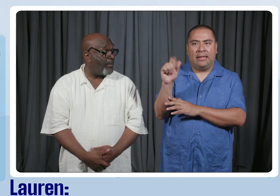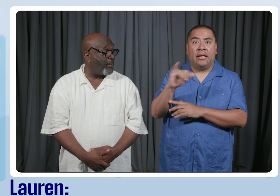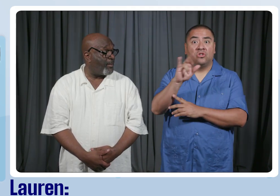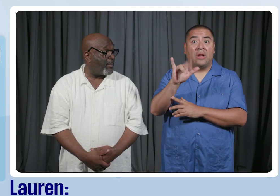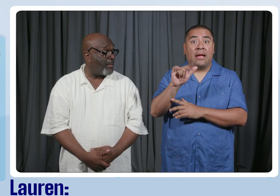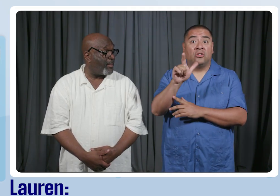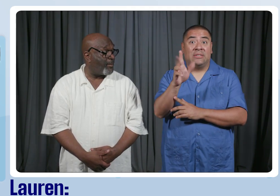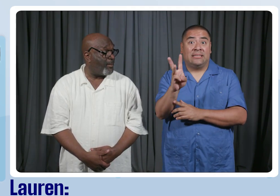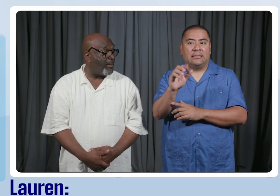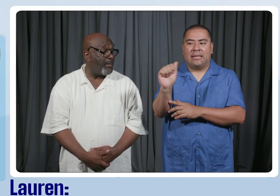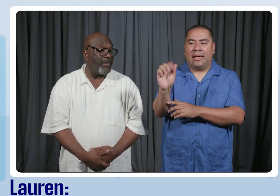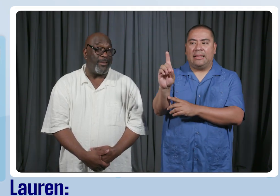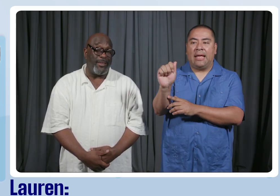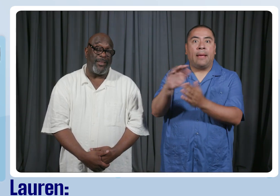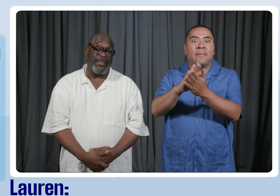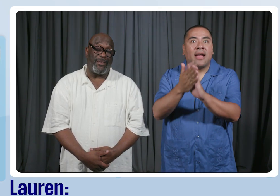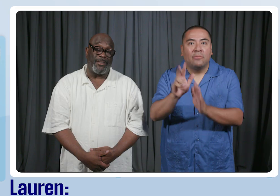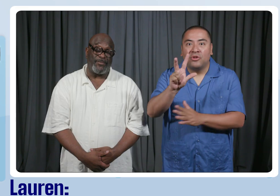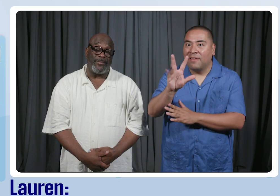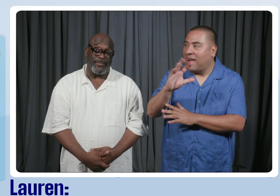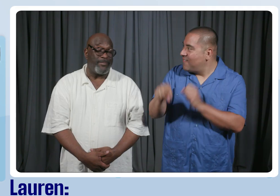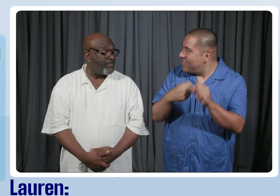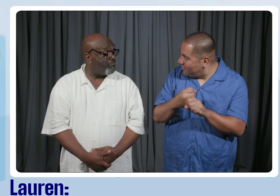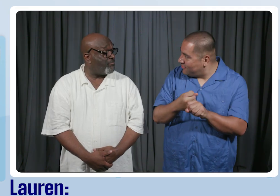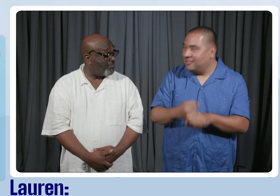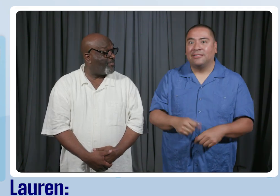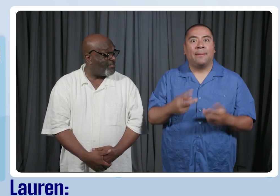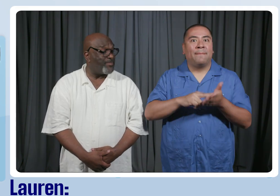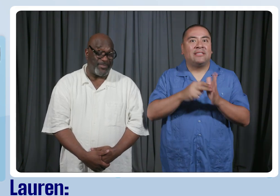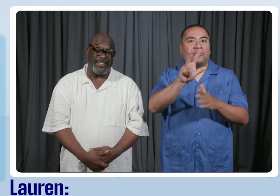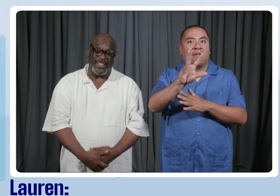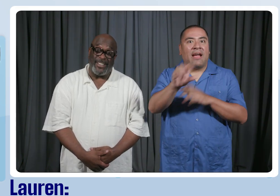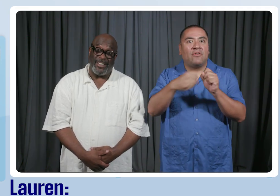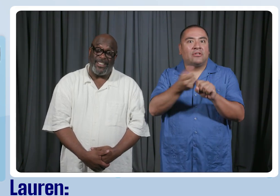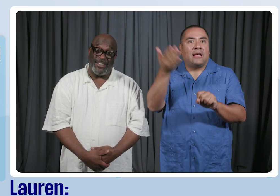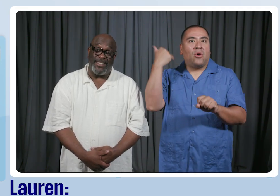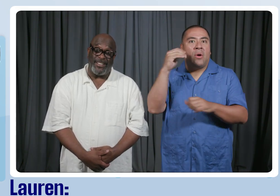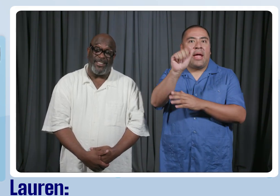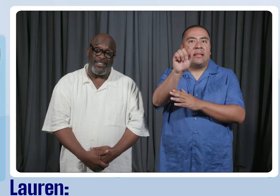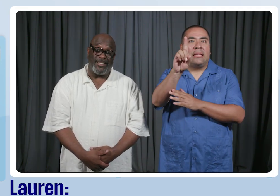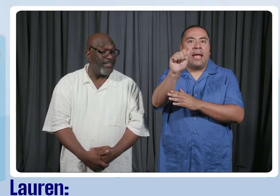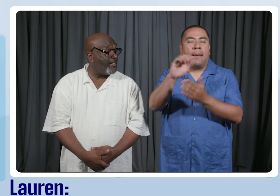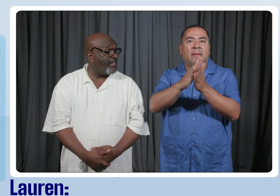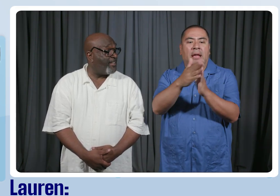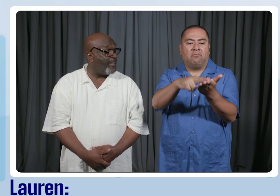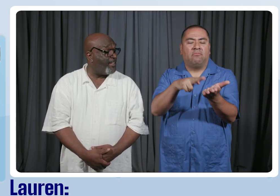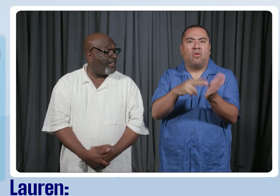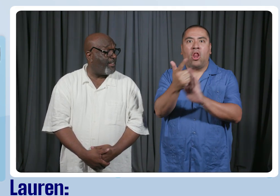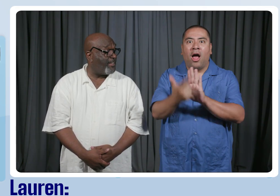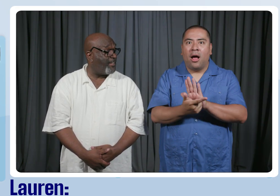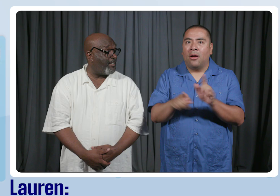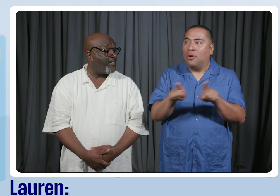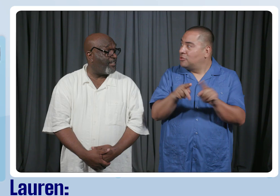26th, the ADA turns 35 years. So it was 35 years ago that the ADA was signed into law, which also means